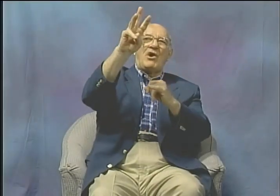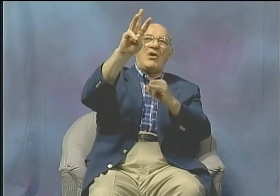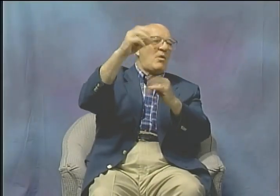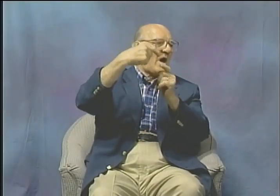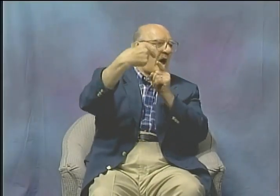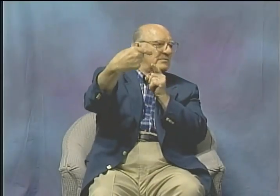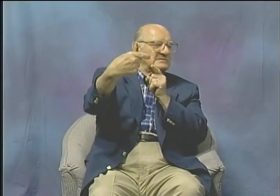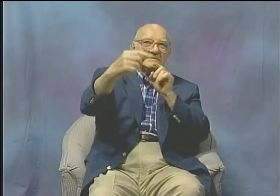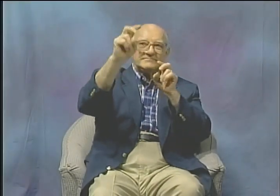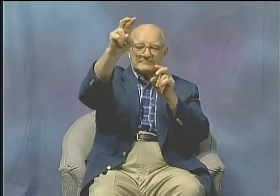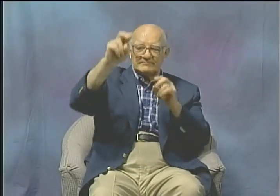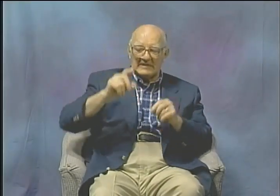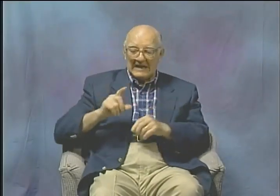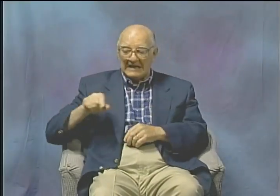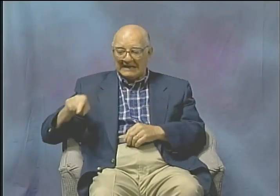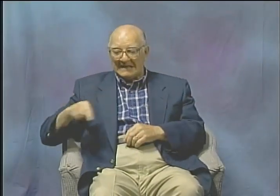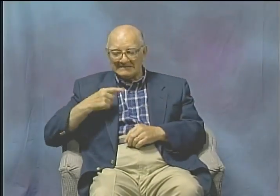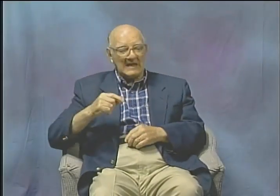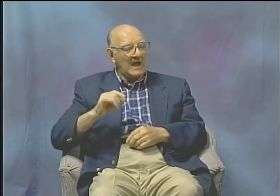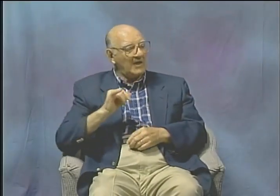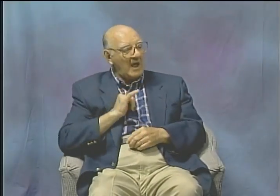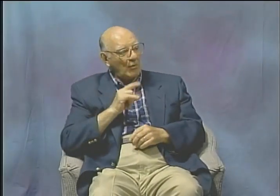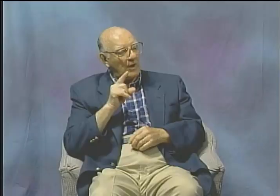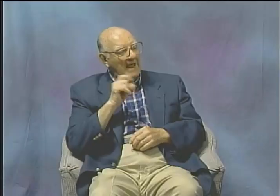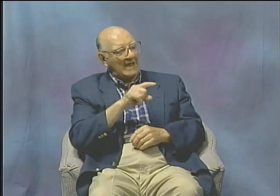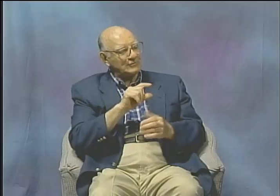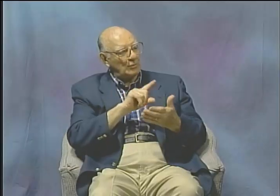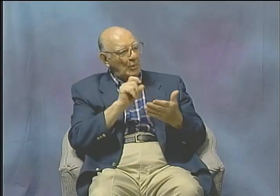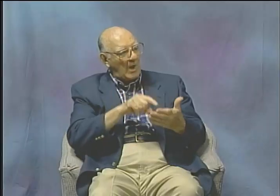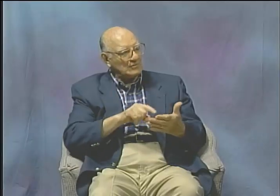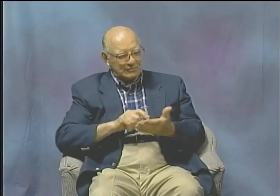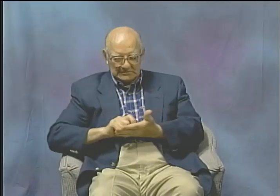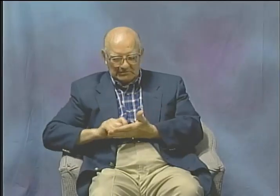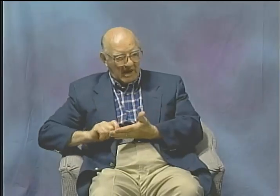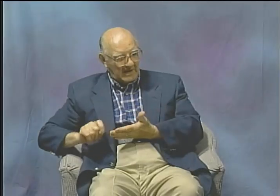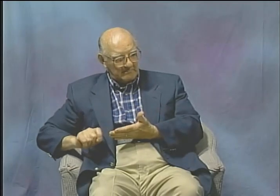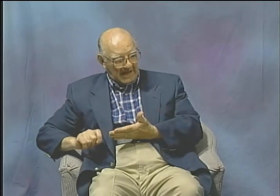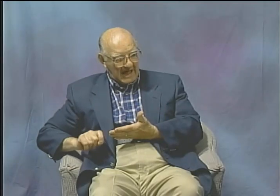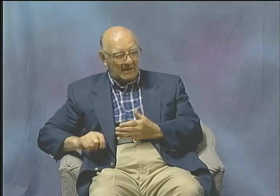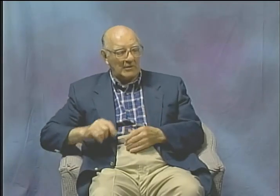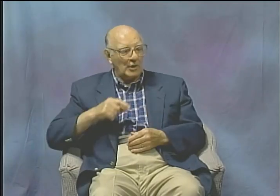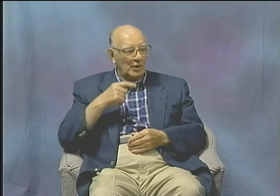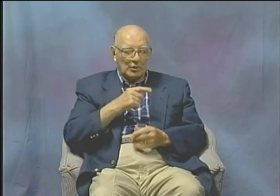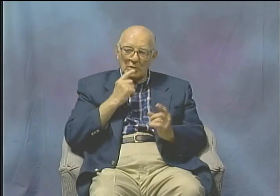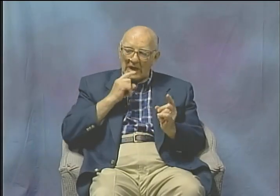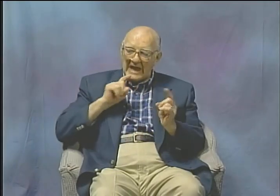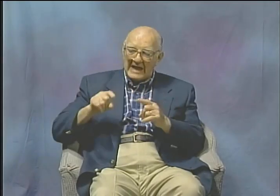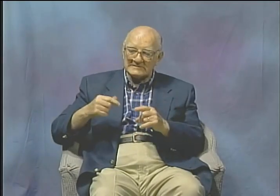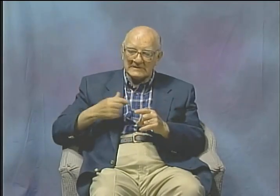row opposite. He said, I'm going to ask you questions, write them down. You answer